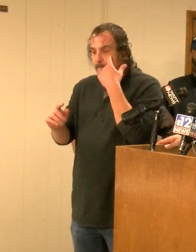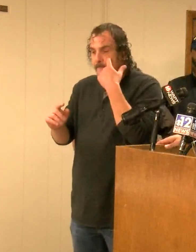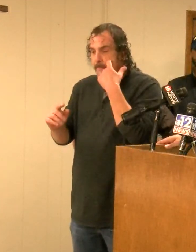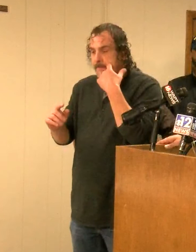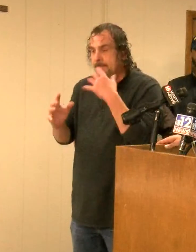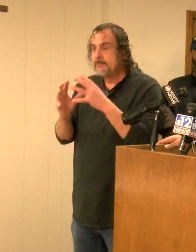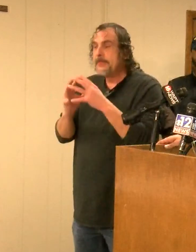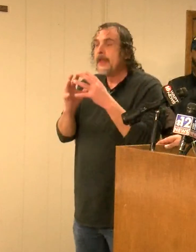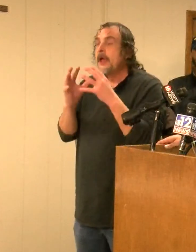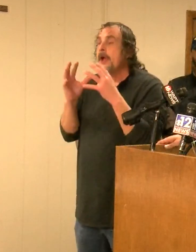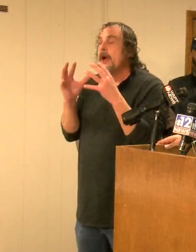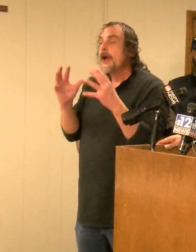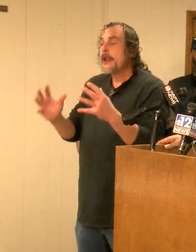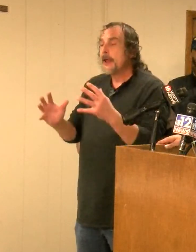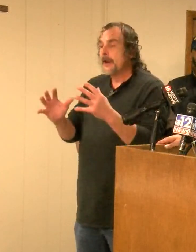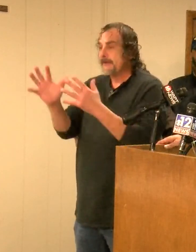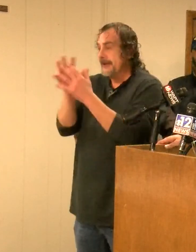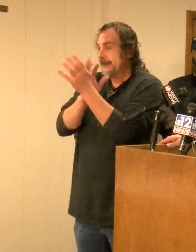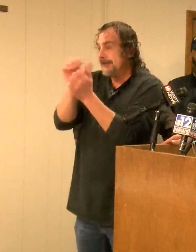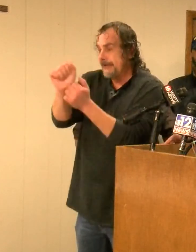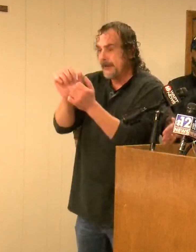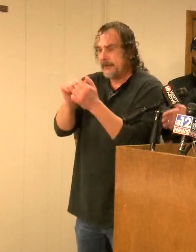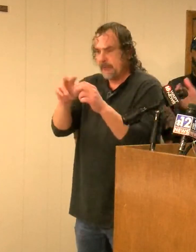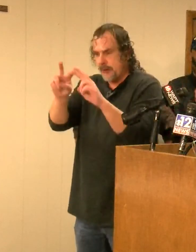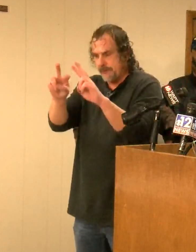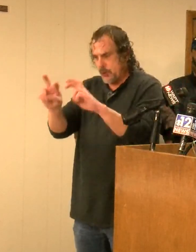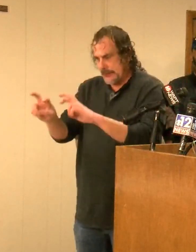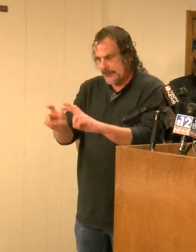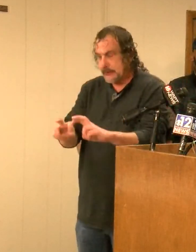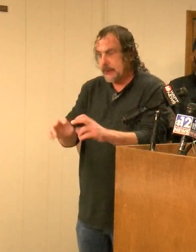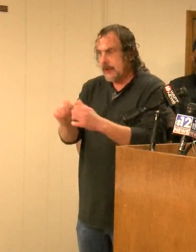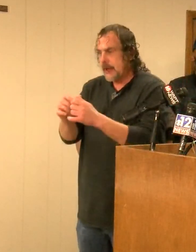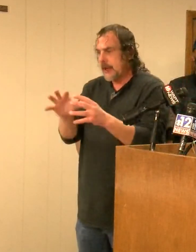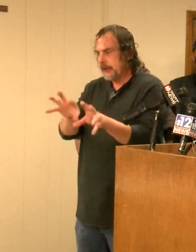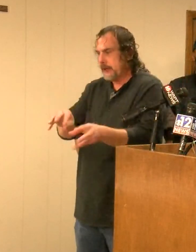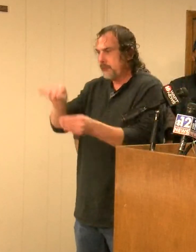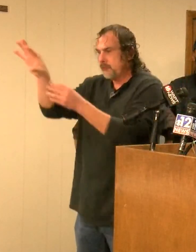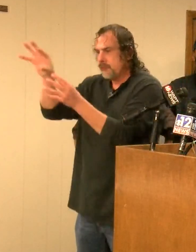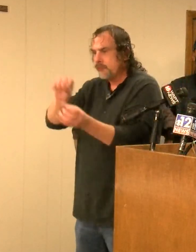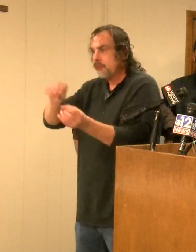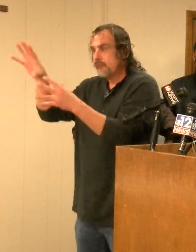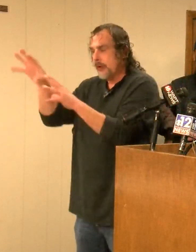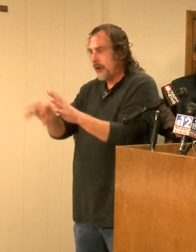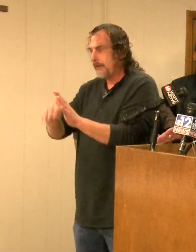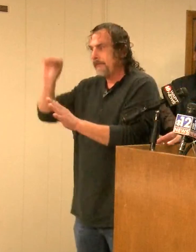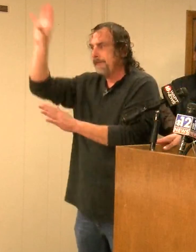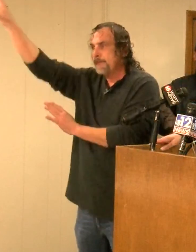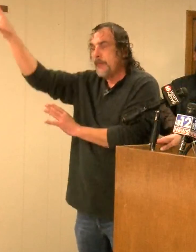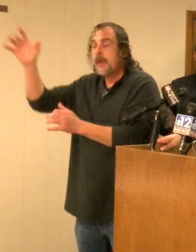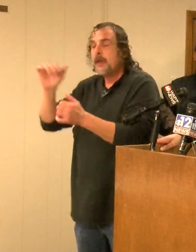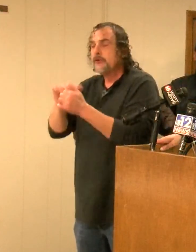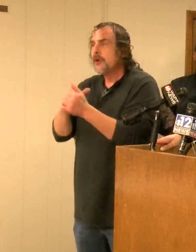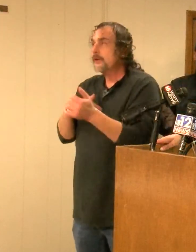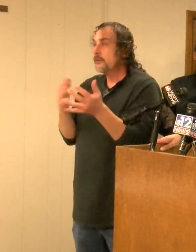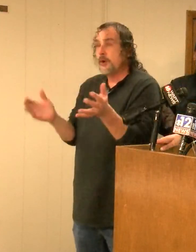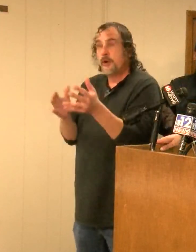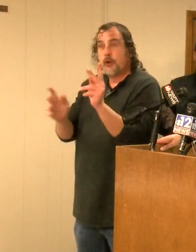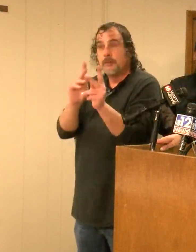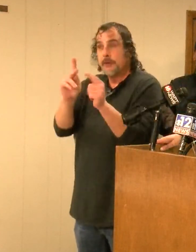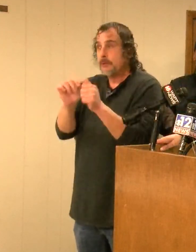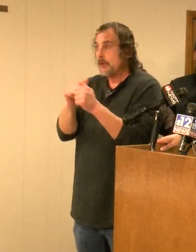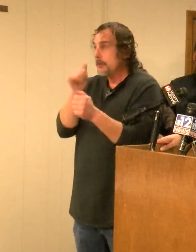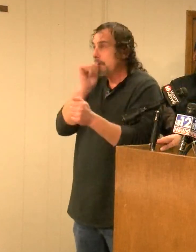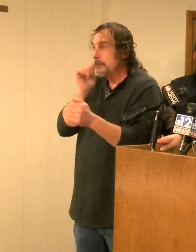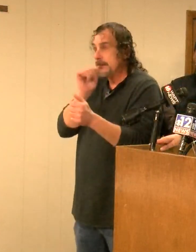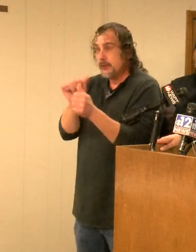a lot of damage that has to be assessed and debris removed. And so I just want to encourage citizens to be patient